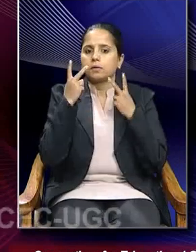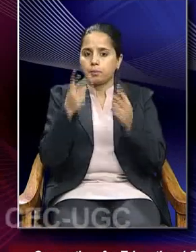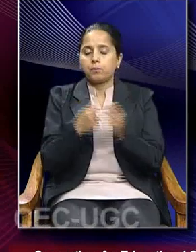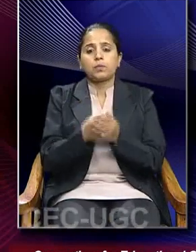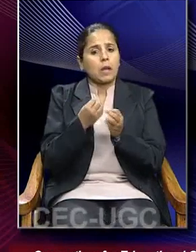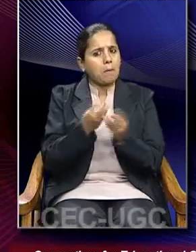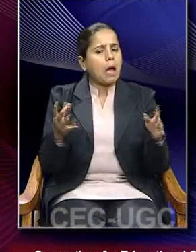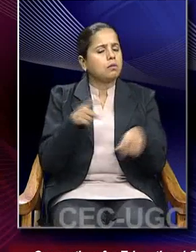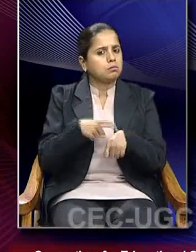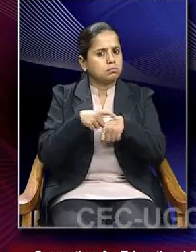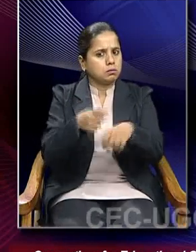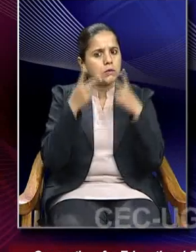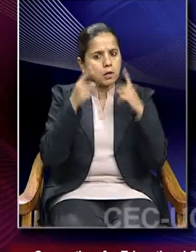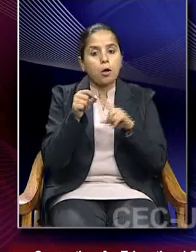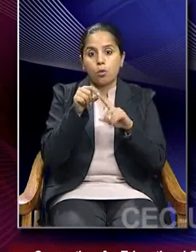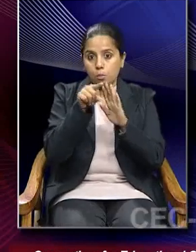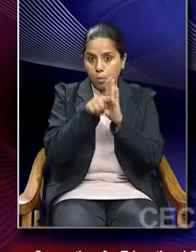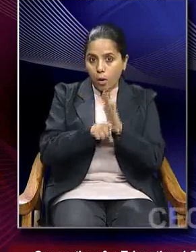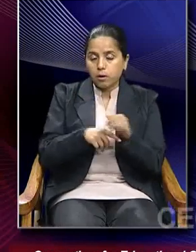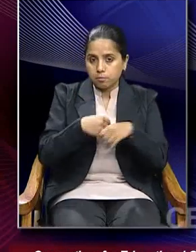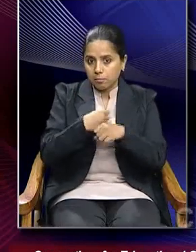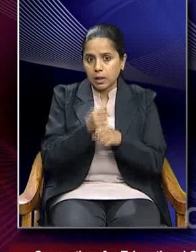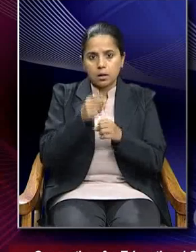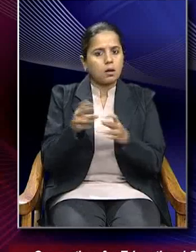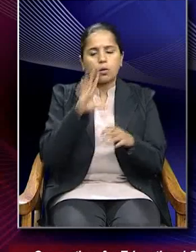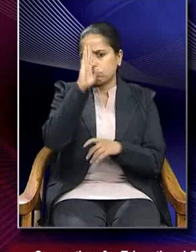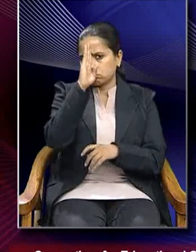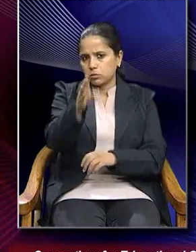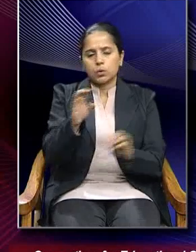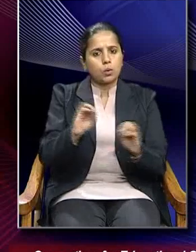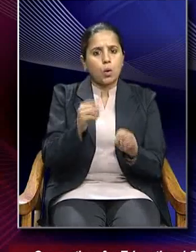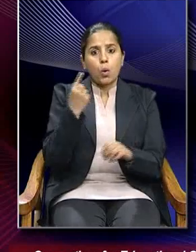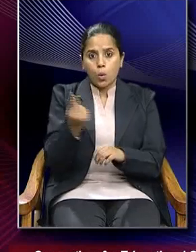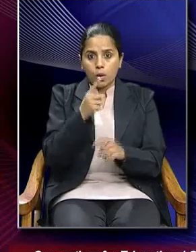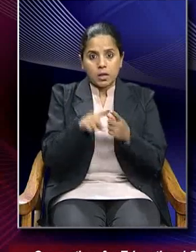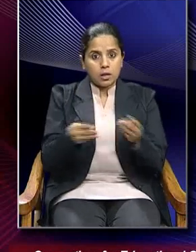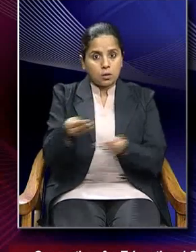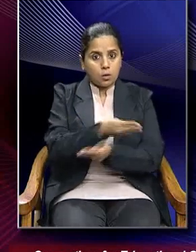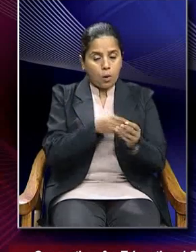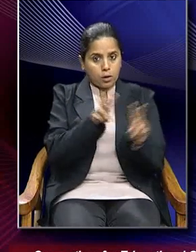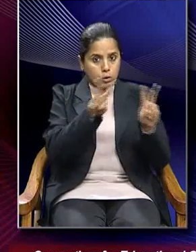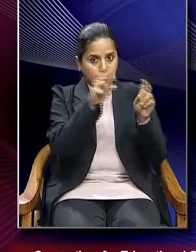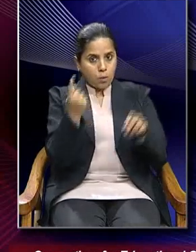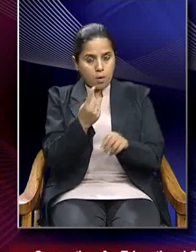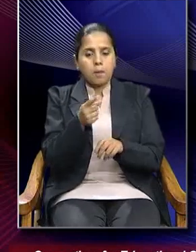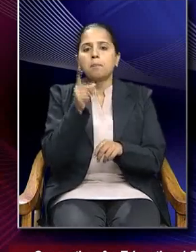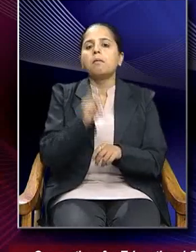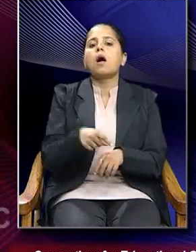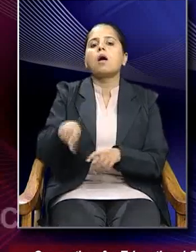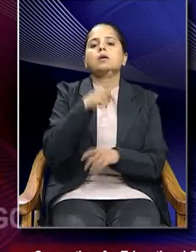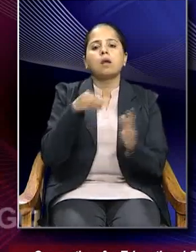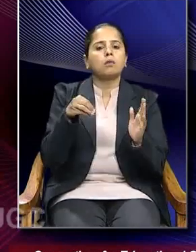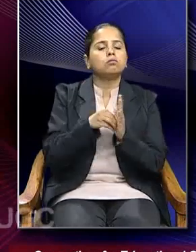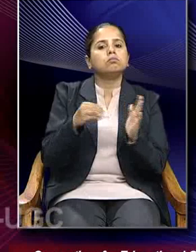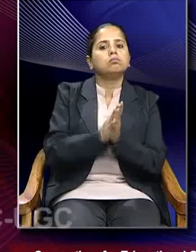a time policies are not directed only towards the economic aspect. It has to take into